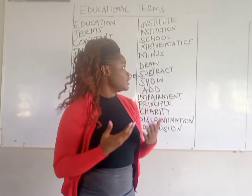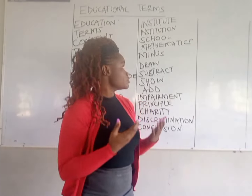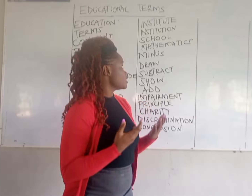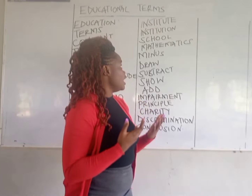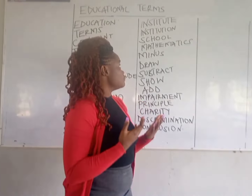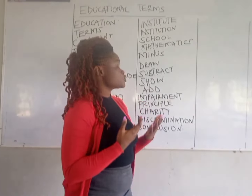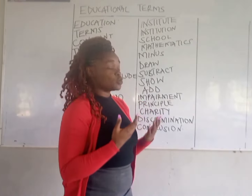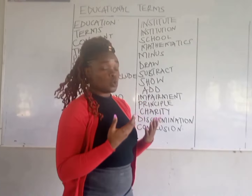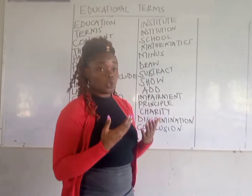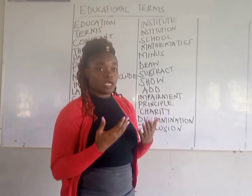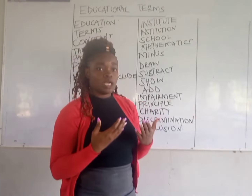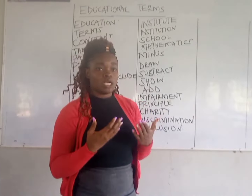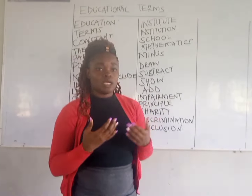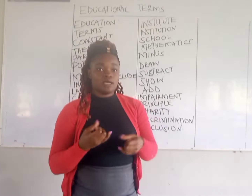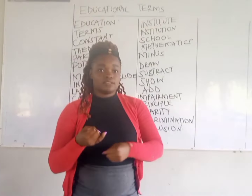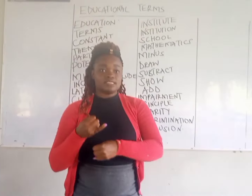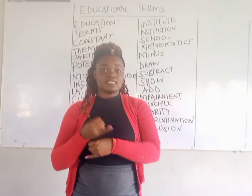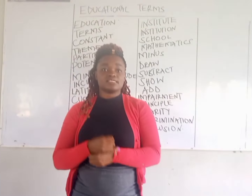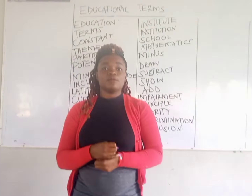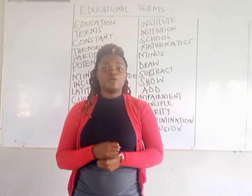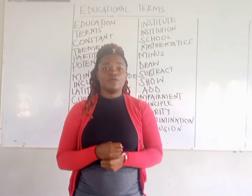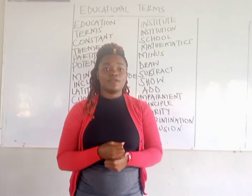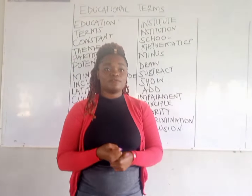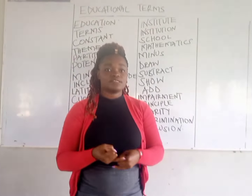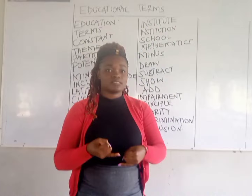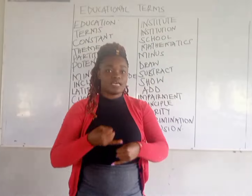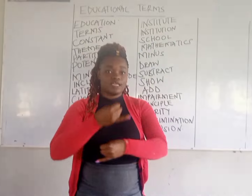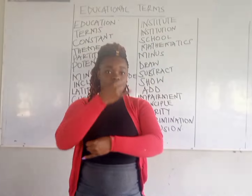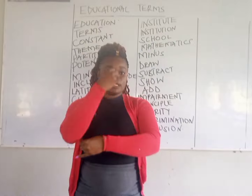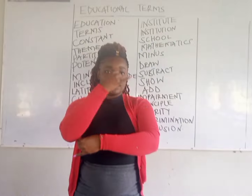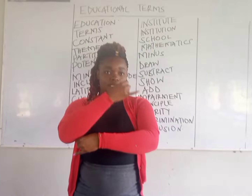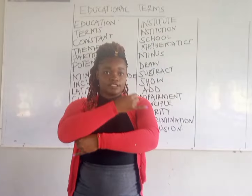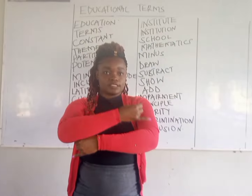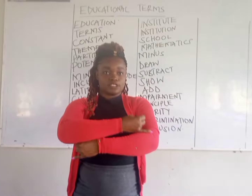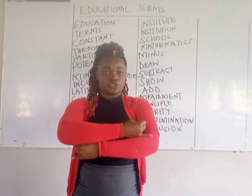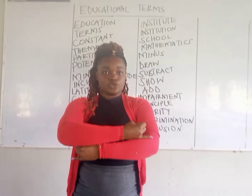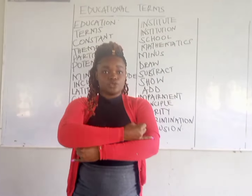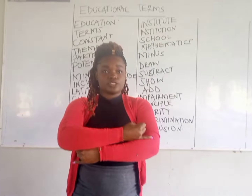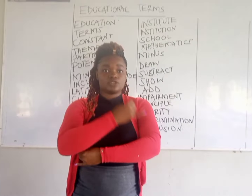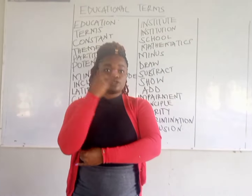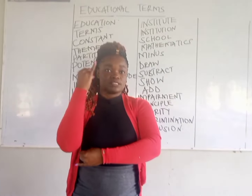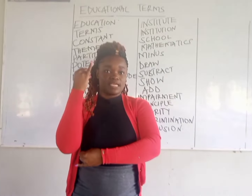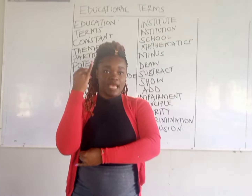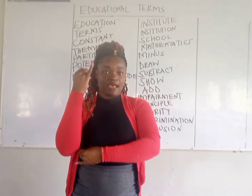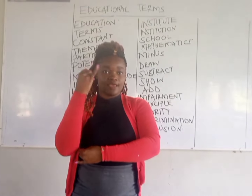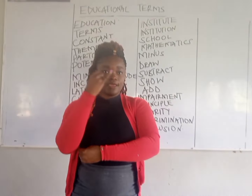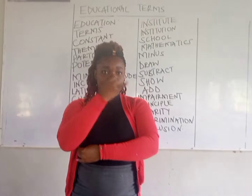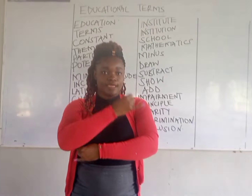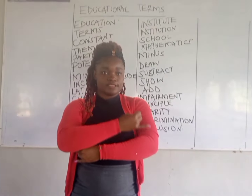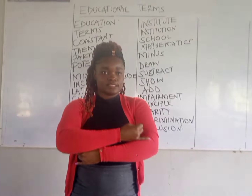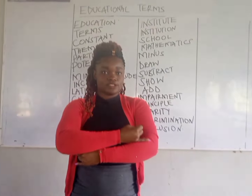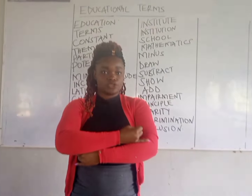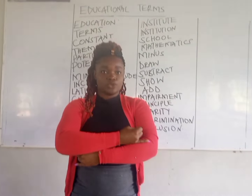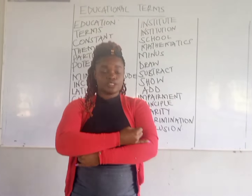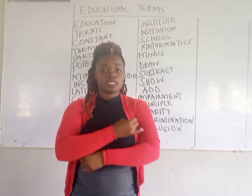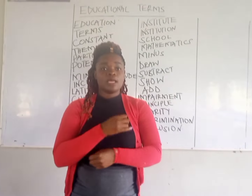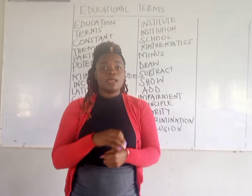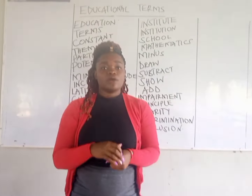next we have school. Just the same way we have signed institute, using I, institute, we